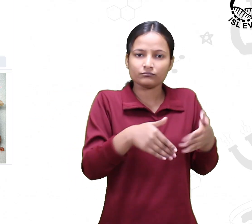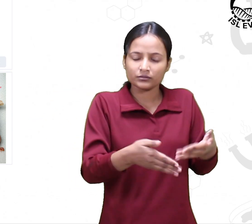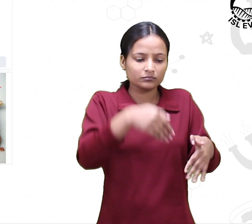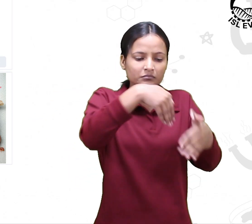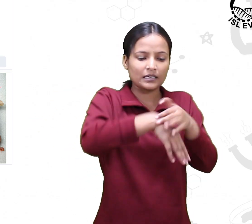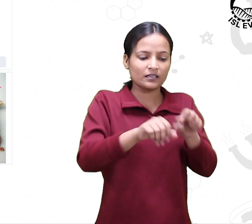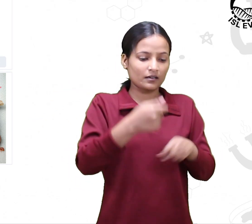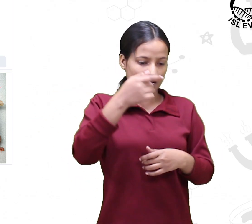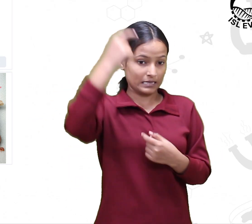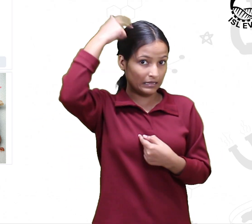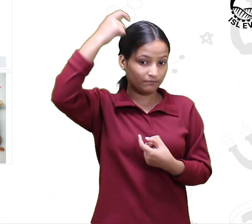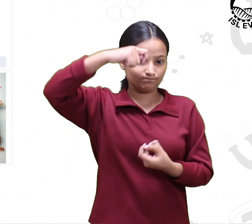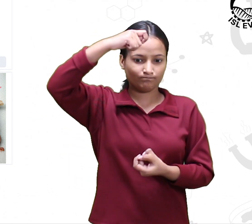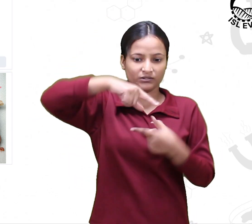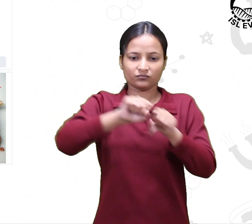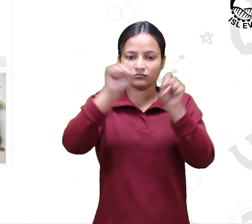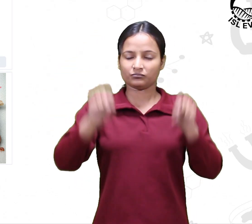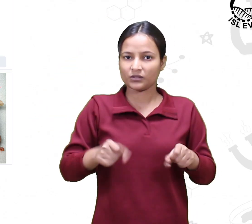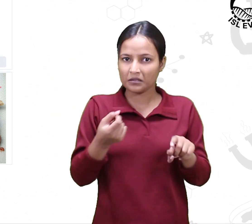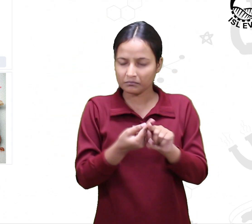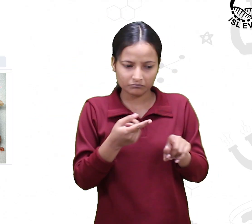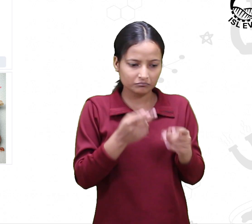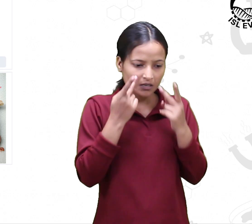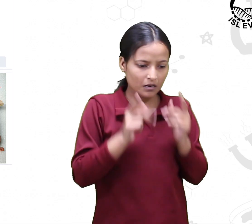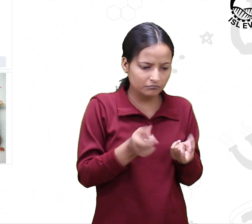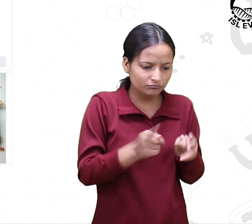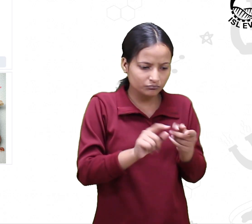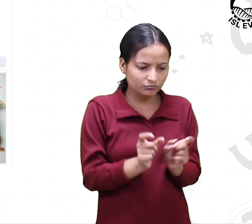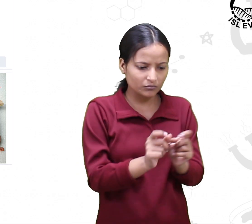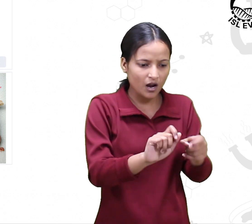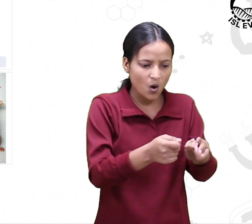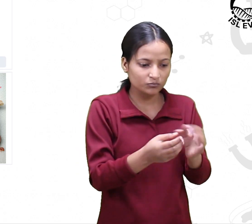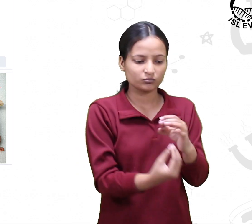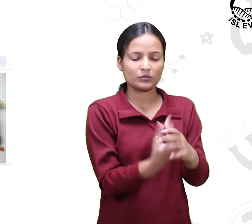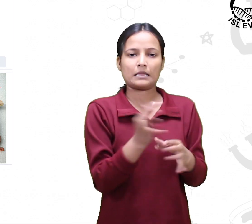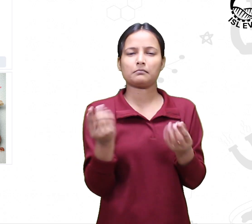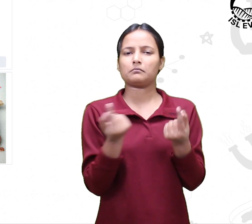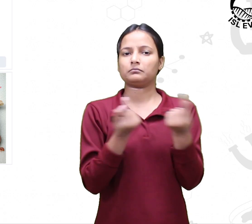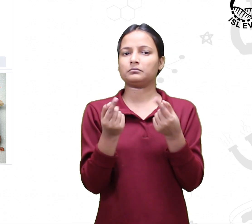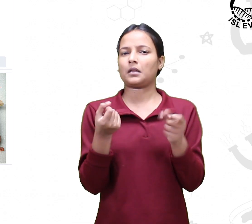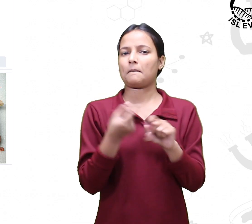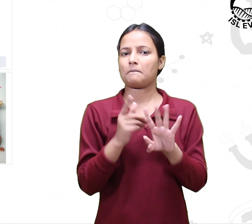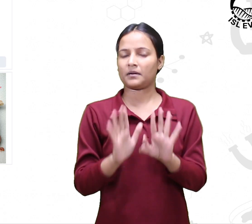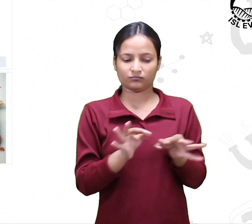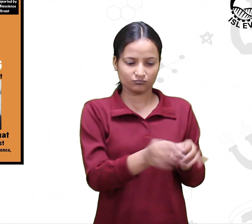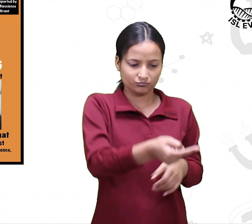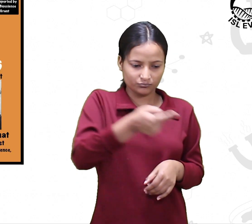which are cells from mice, have also been studied to look at how cancer occurs and so on. However, However, we now realize